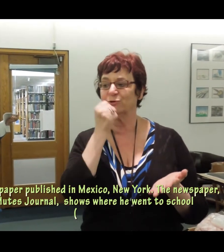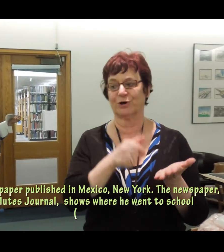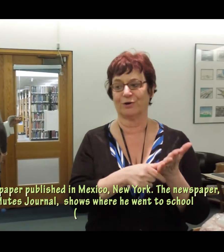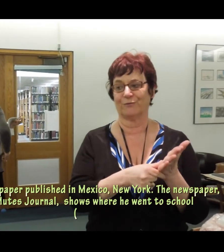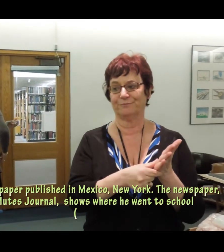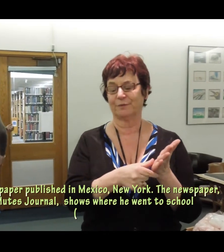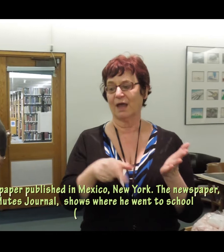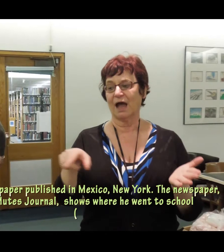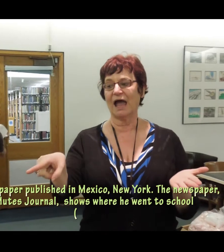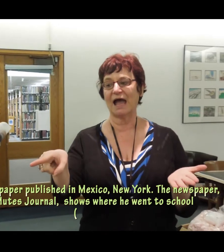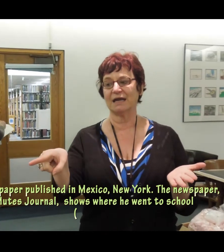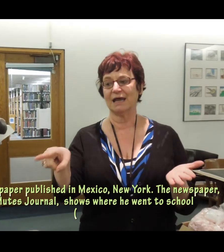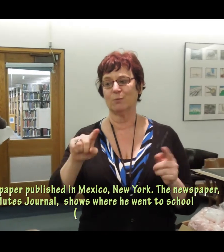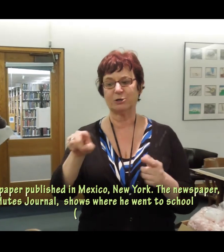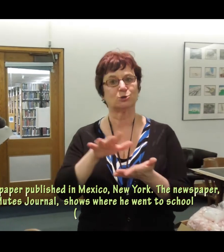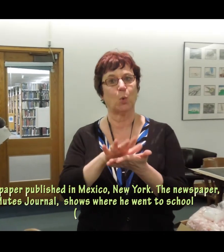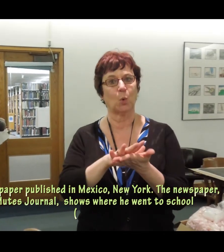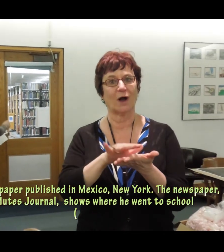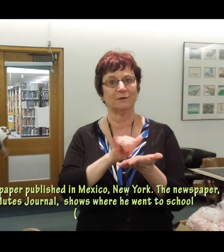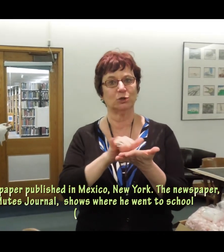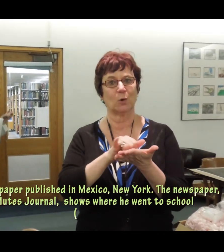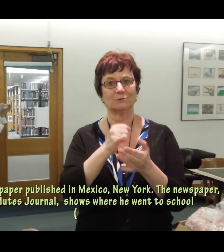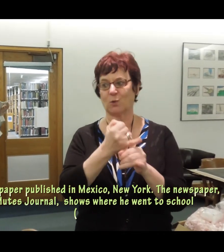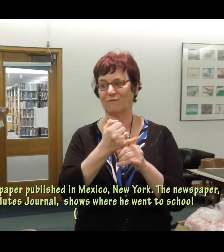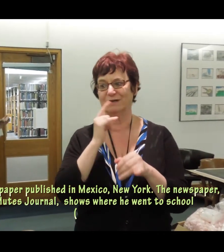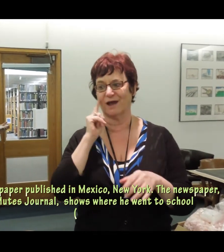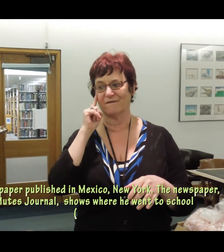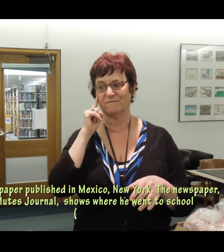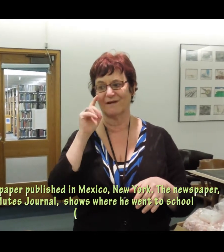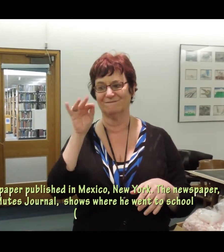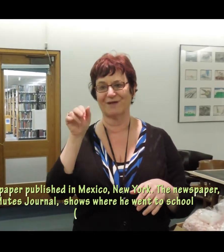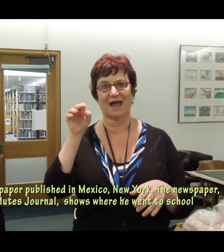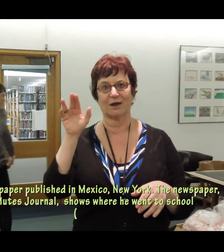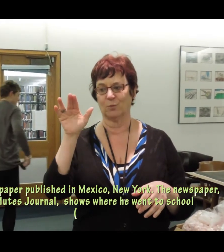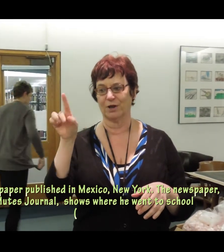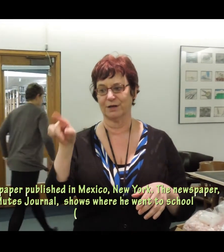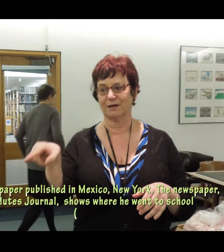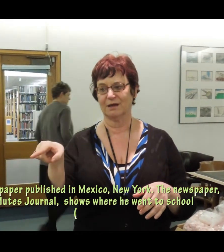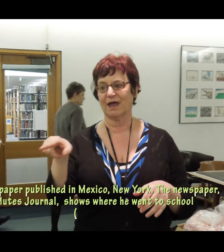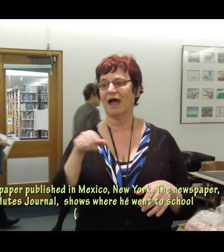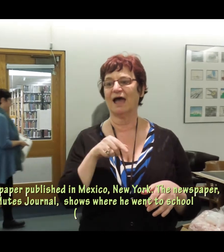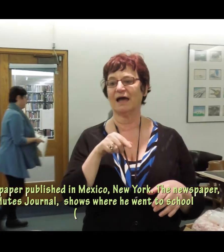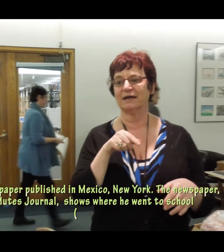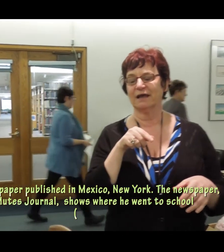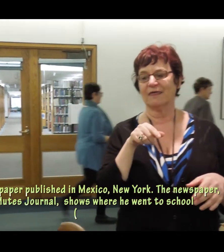Mexico, New York. And this is where he went to school. And